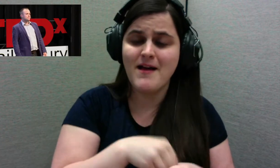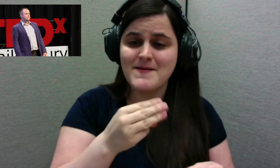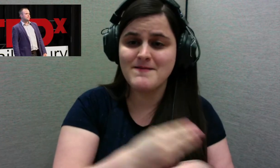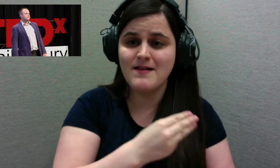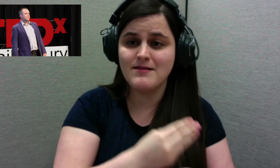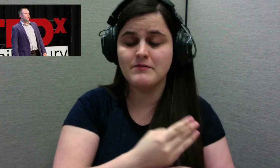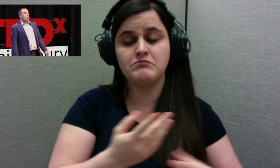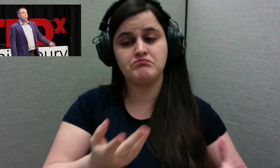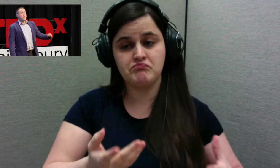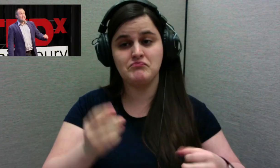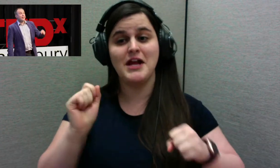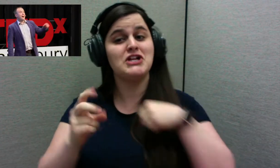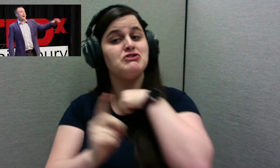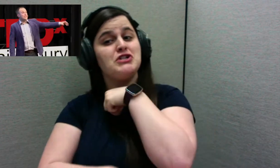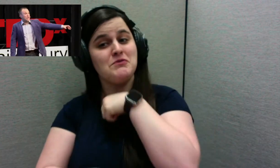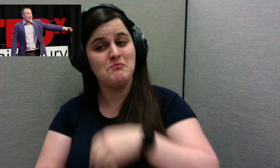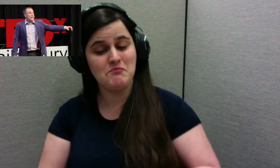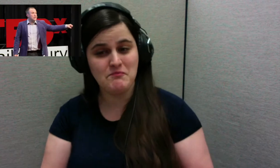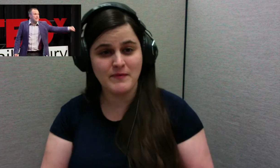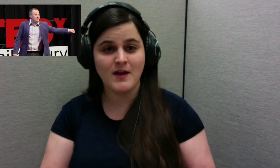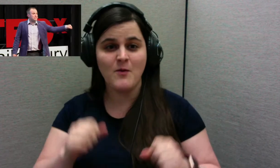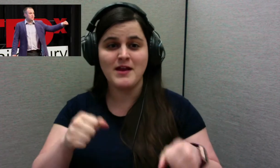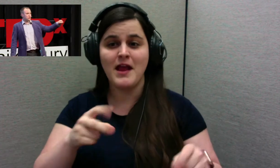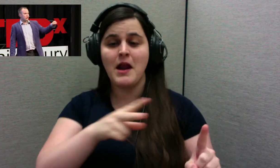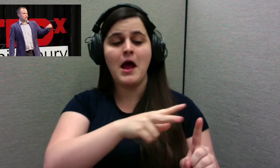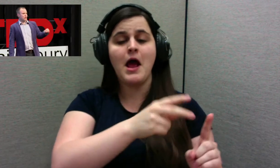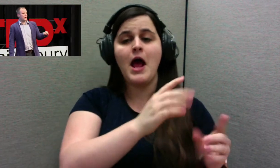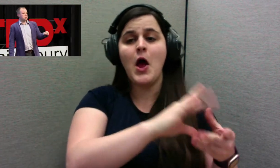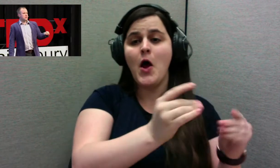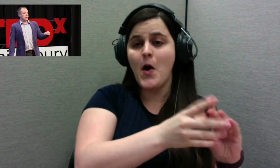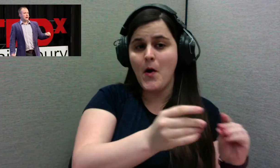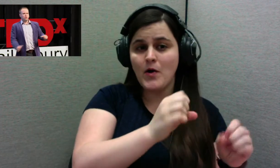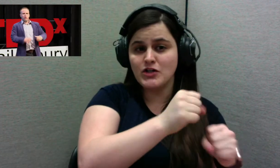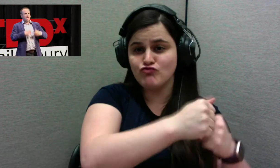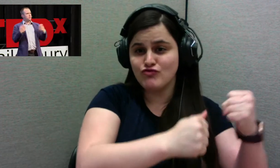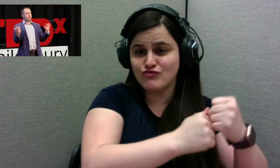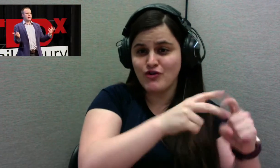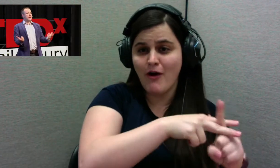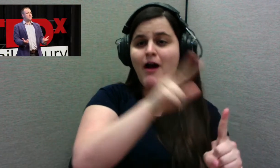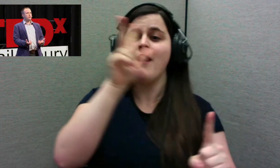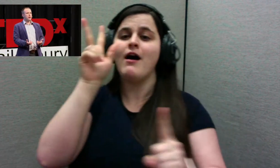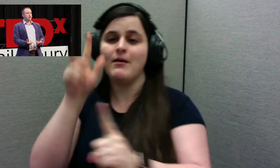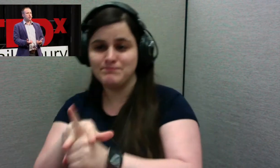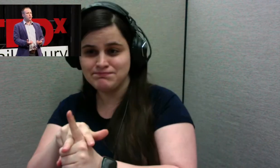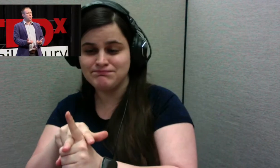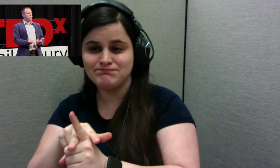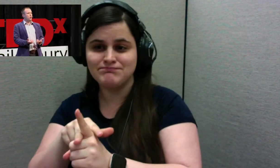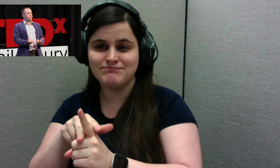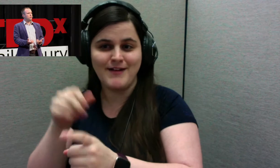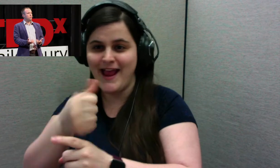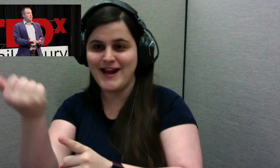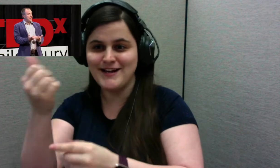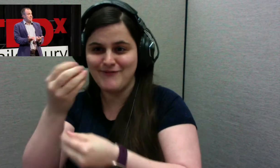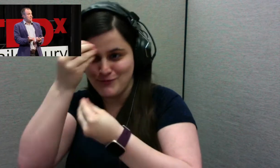cheat. We can hijack narrative structure and really present any information at all we